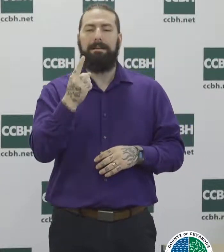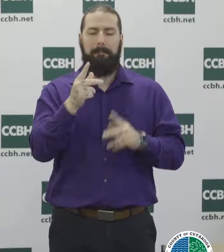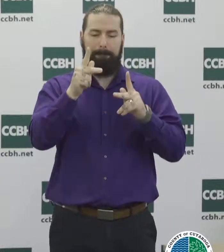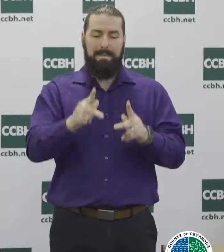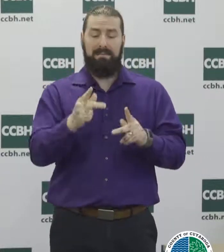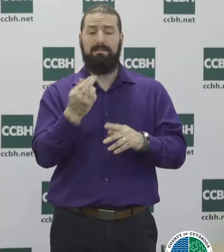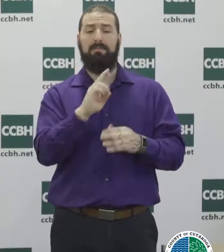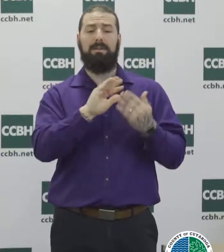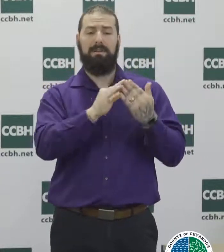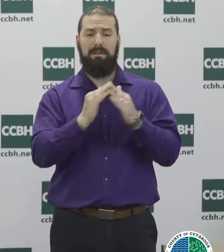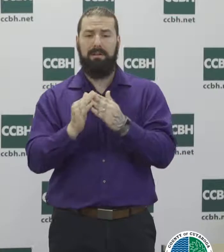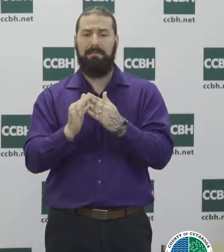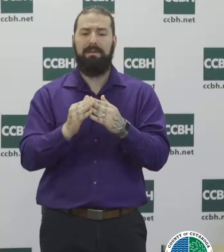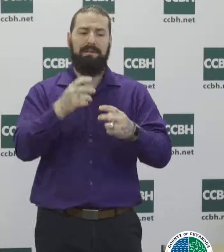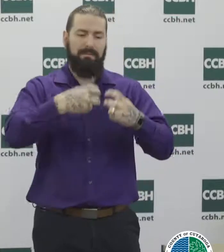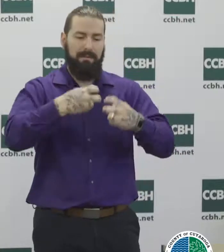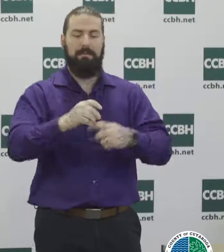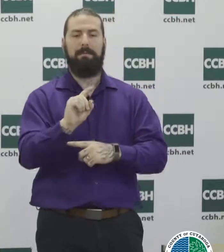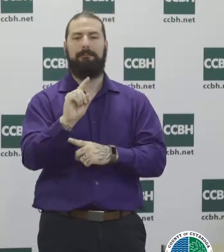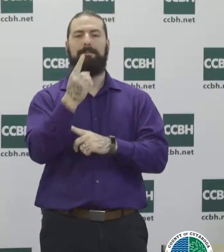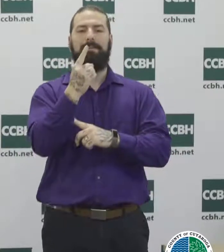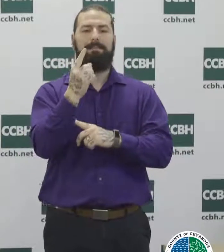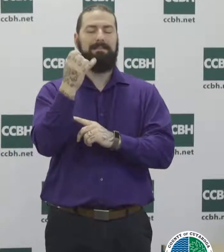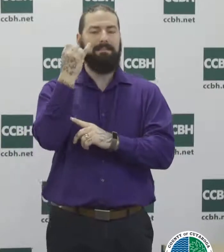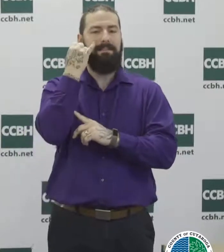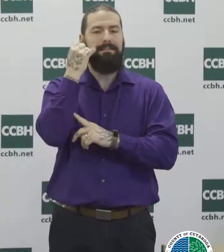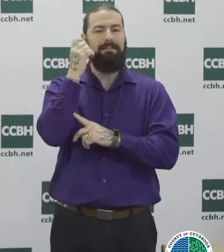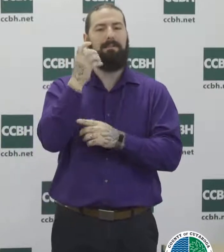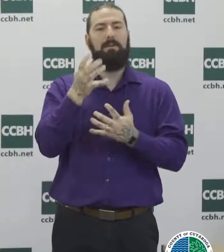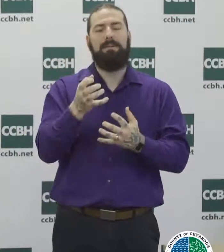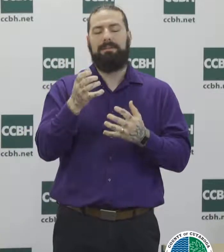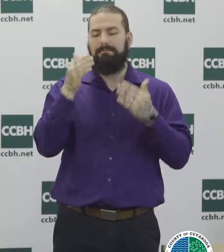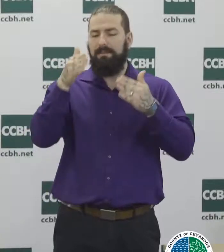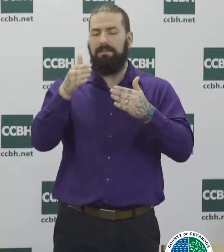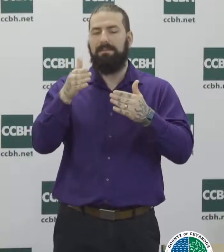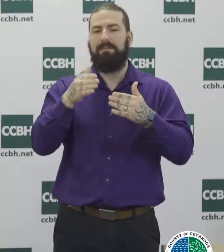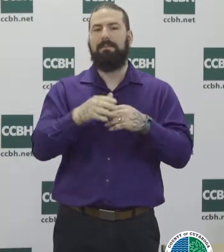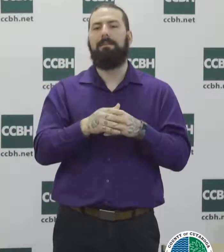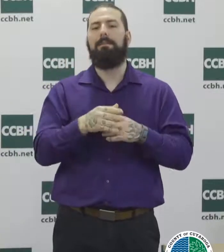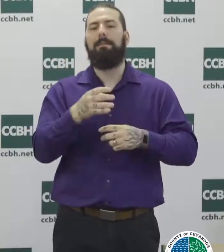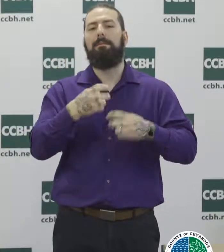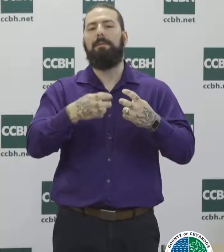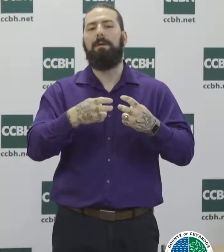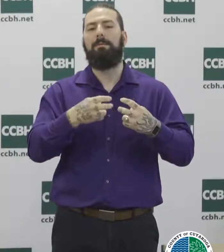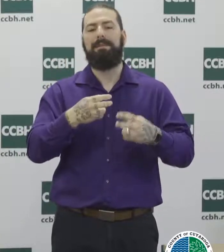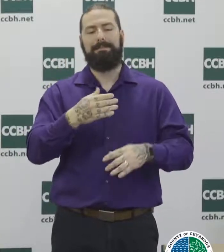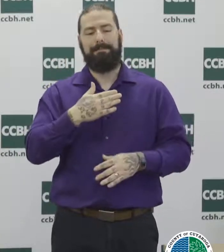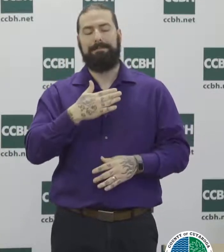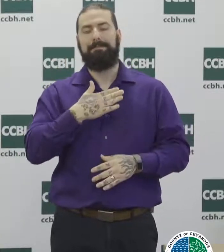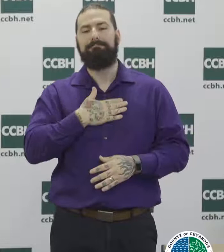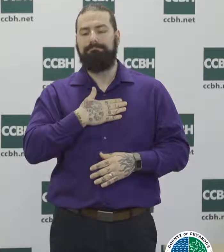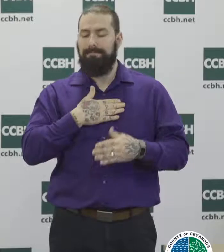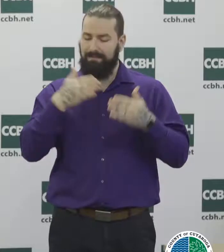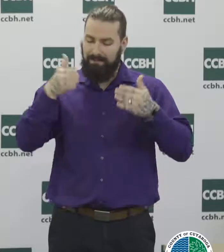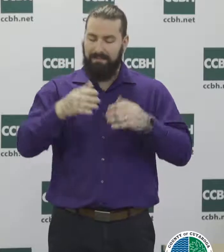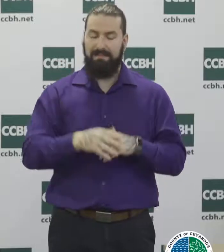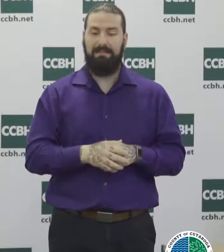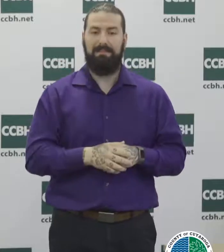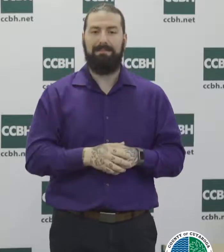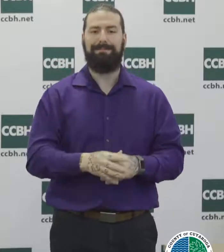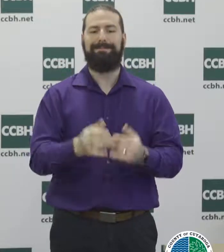was going to address the health issue that was my priority. So in that vein, today I would like